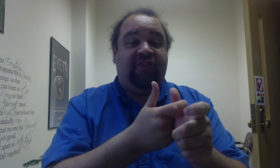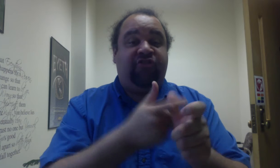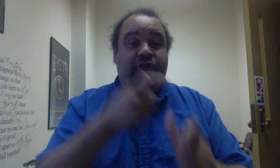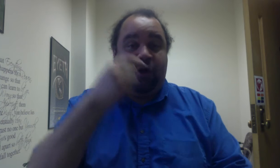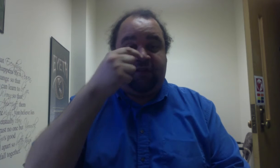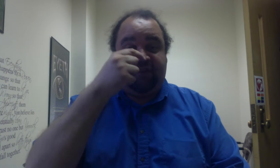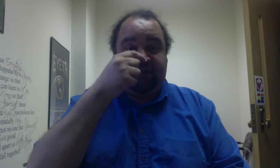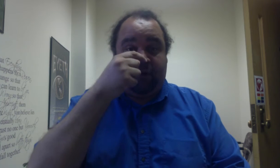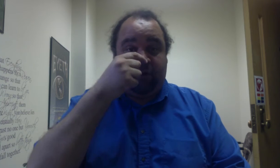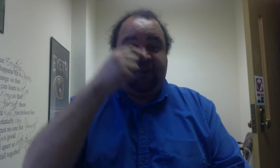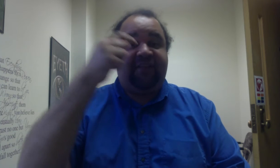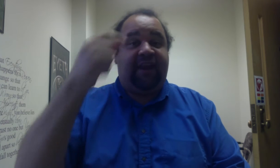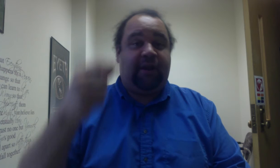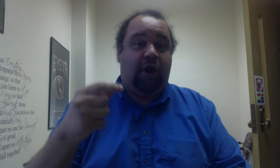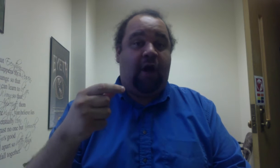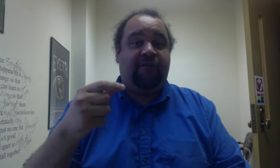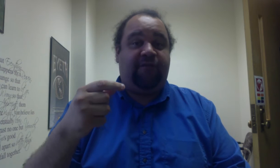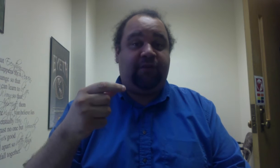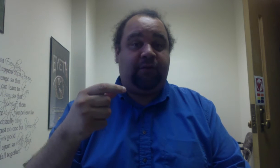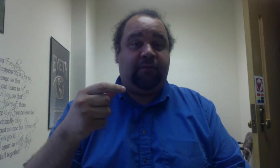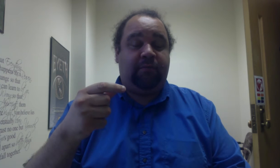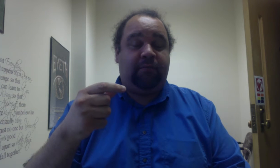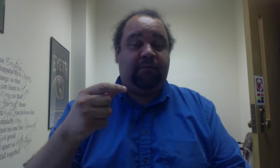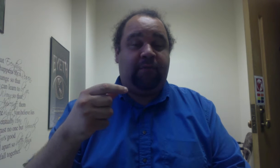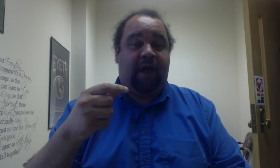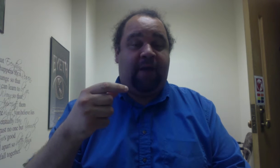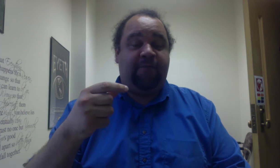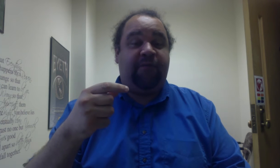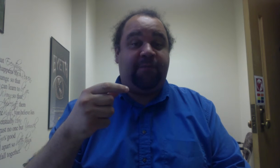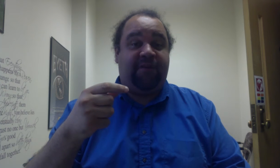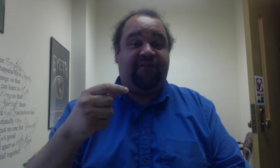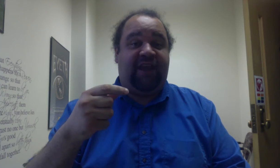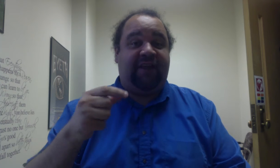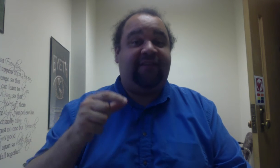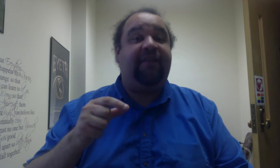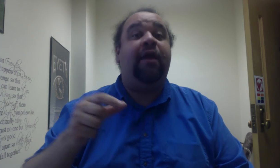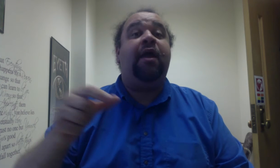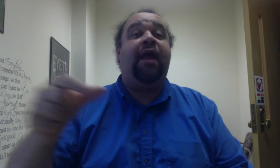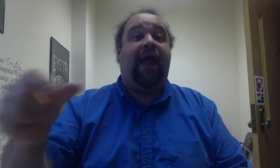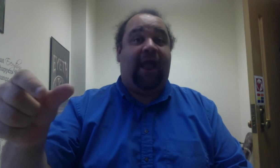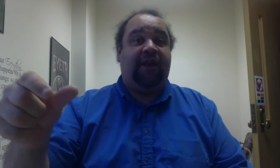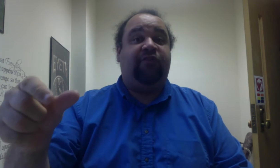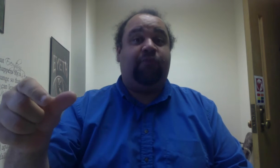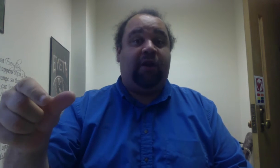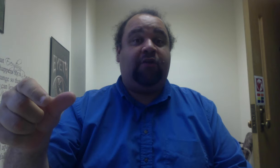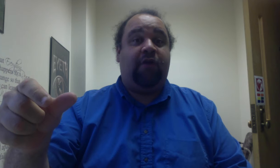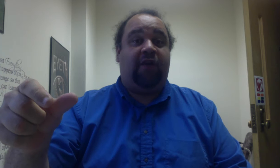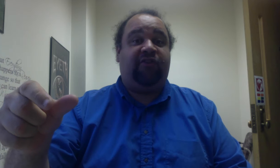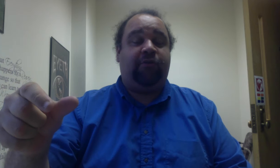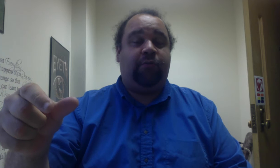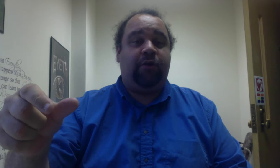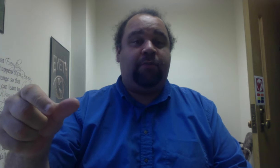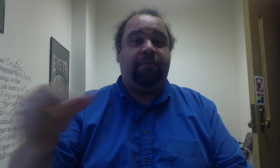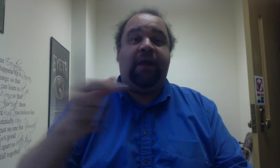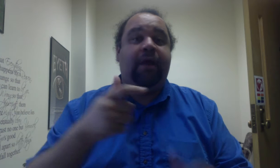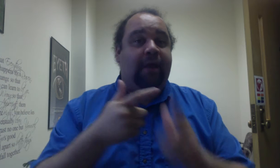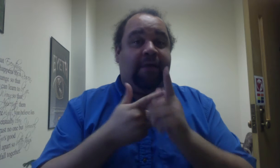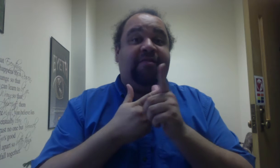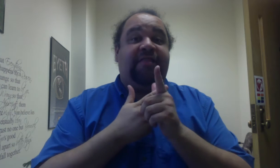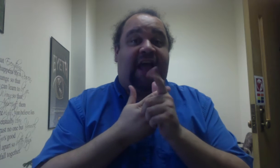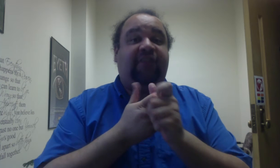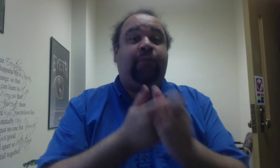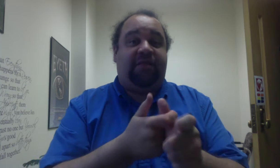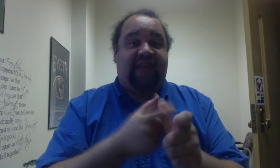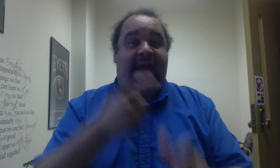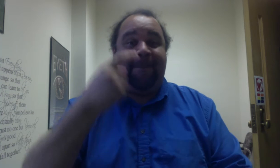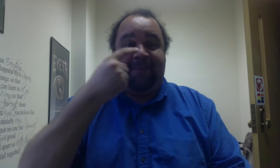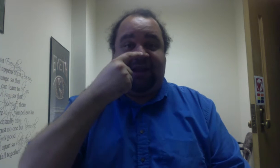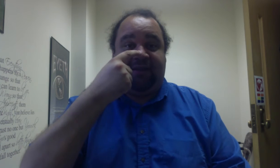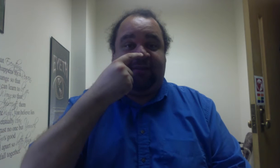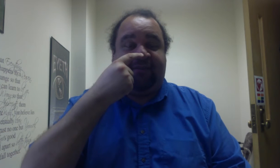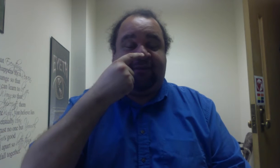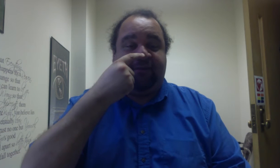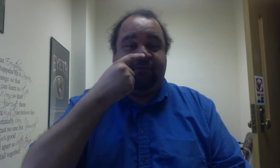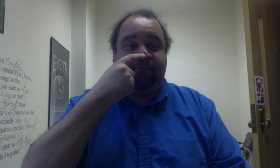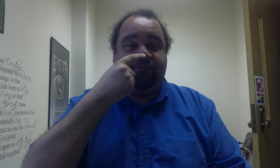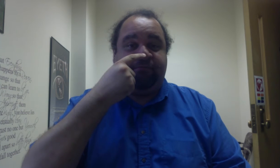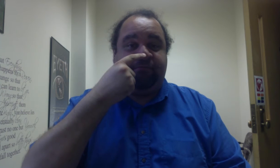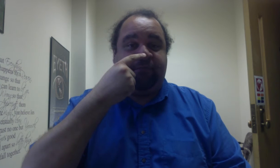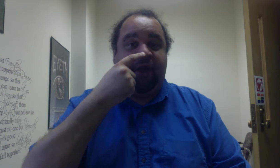your nose is literally taken off from your face and is run across the room. That's what that means.